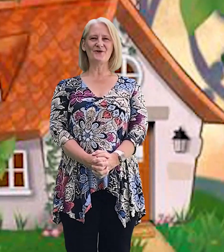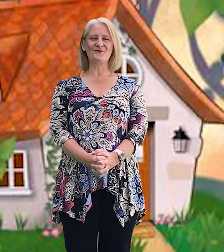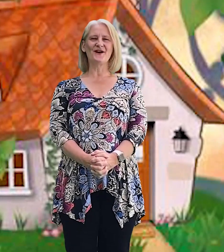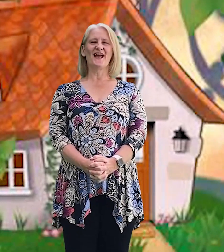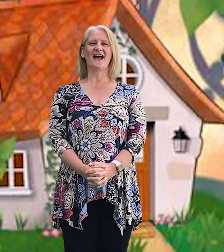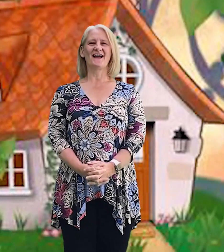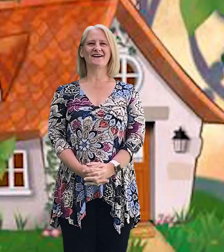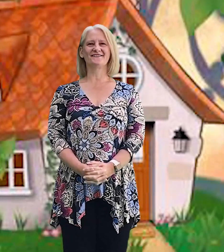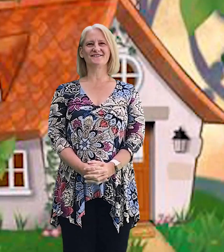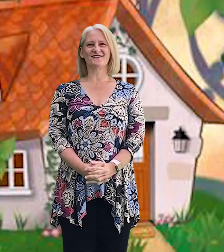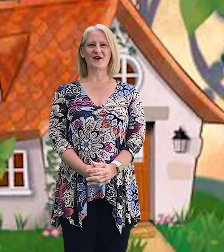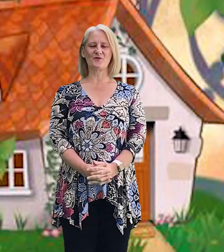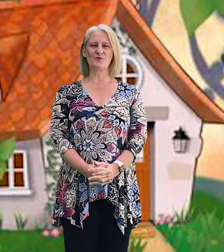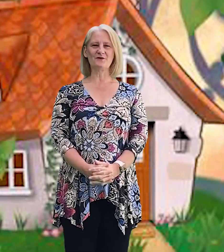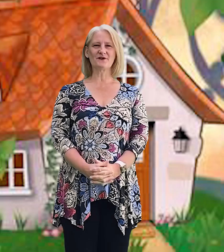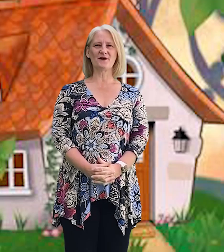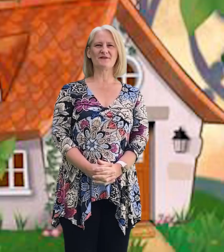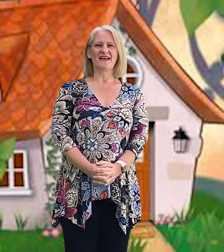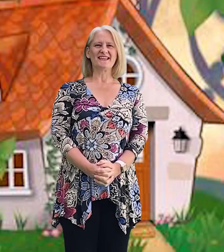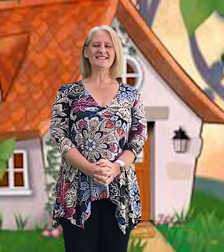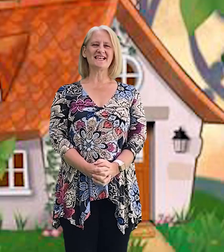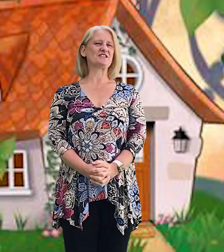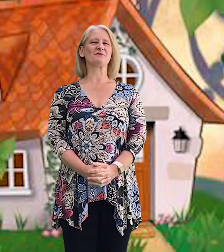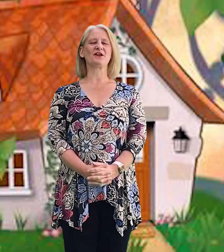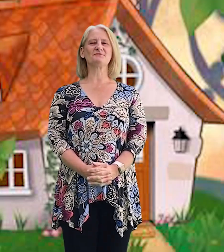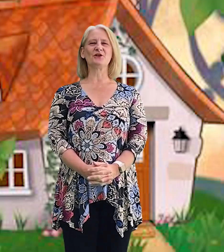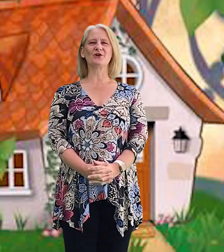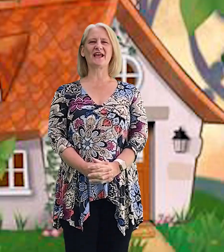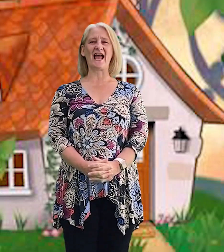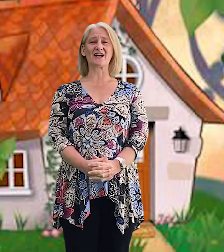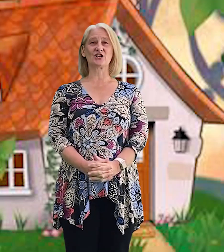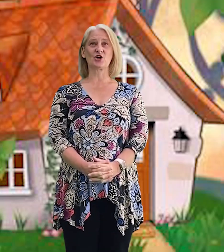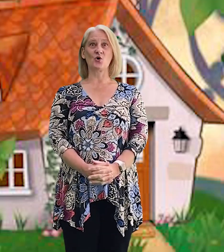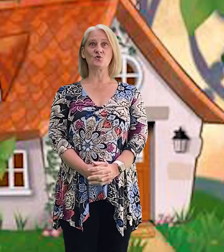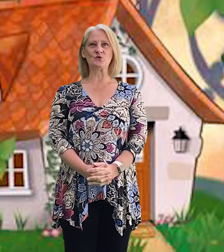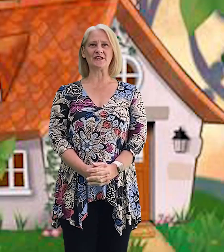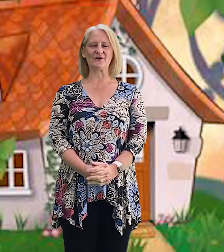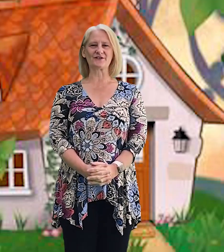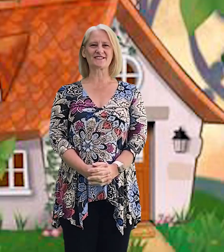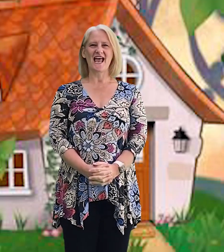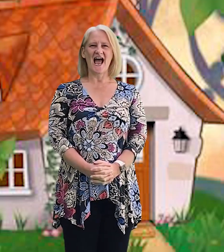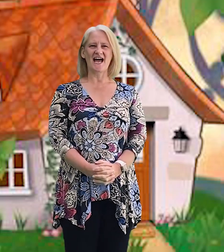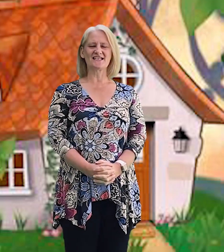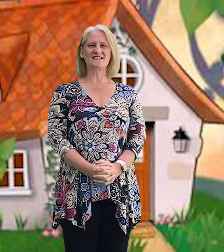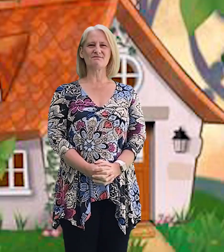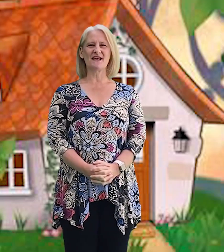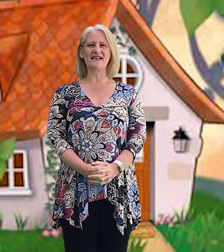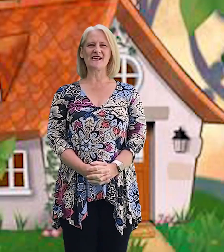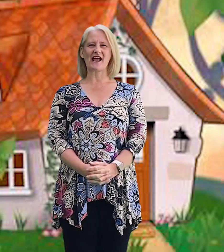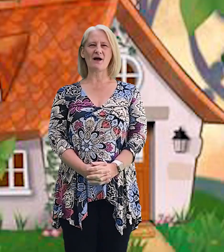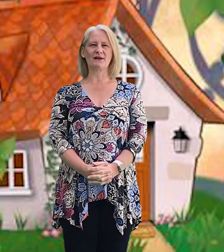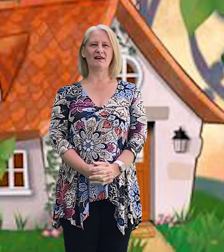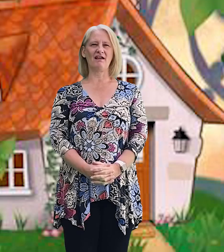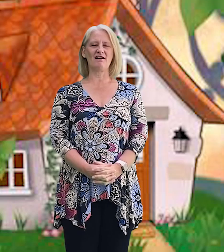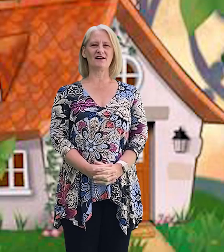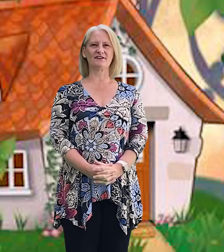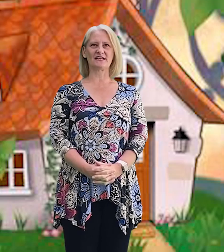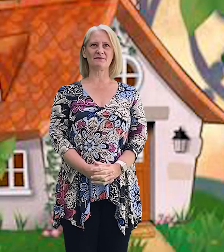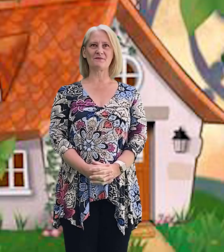Hello and welcome. In this session we're going to be looking at Goldilocks and making it come alive a little bit